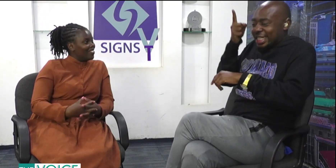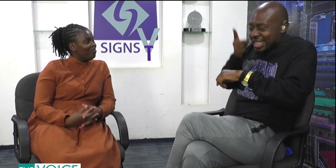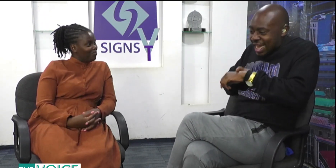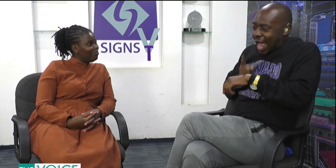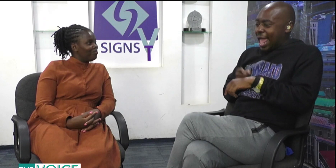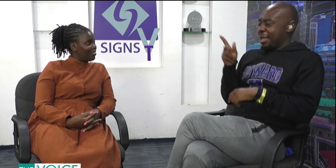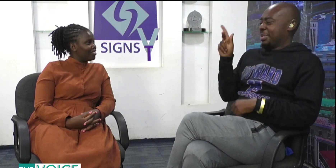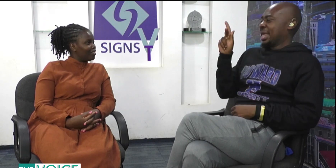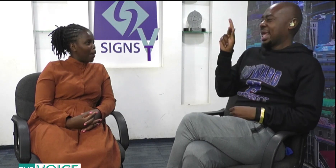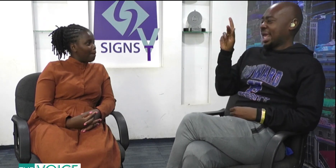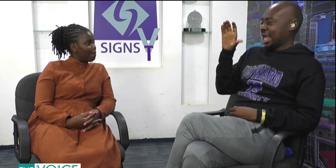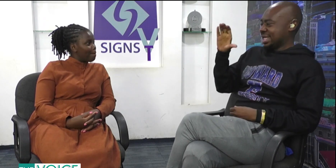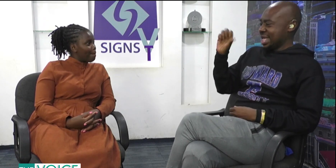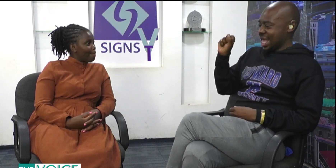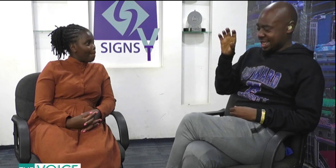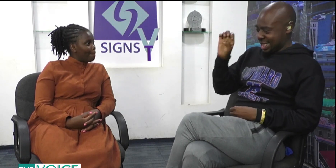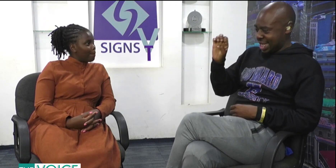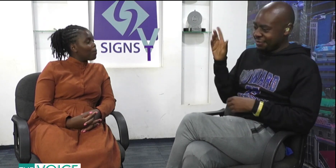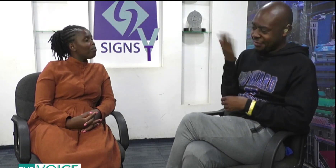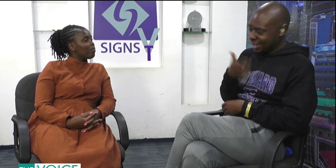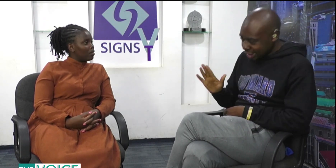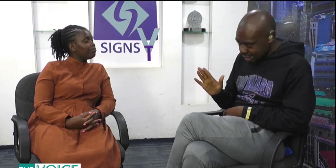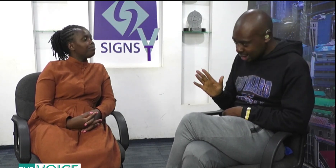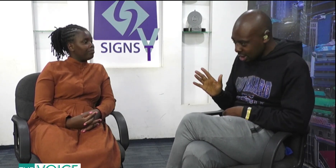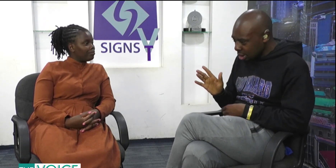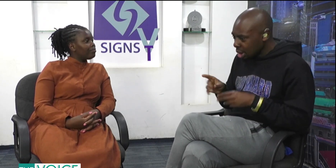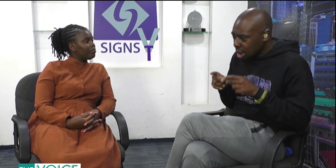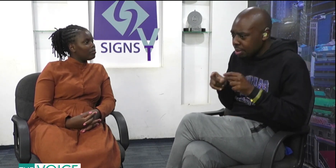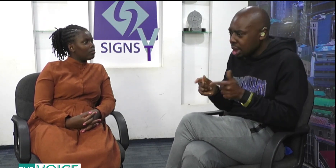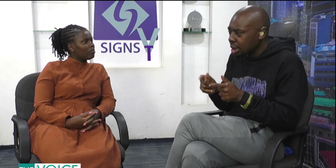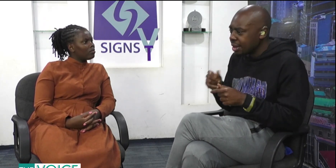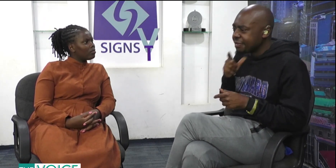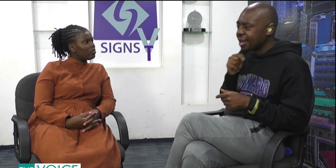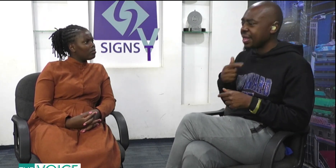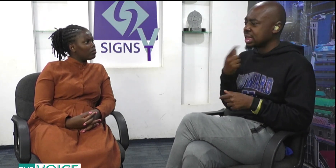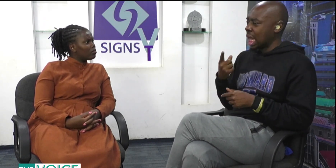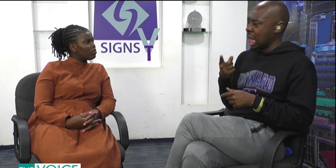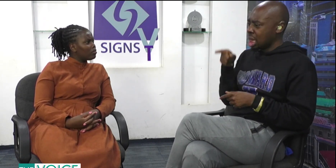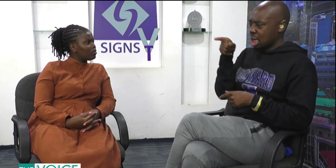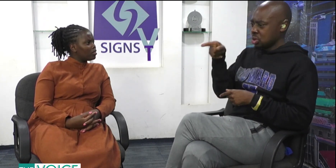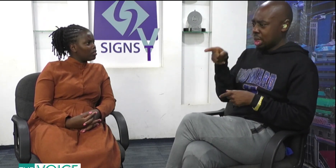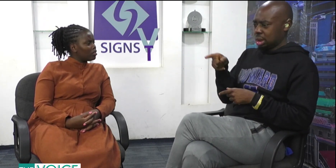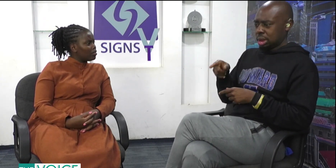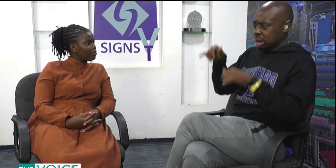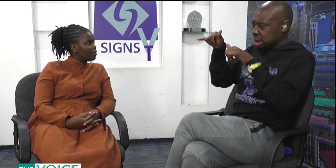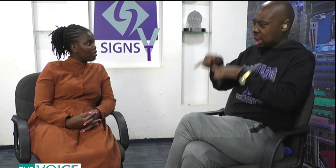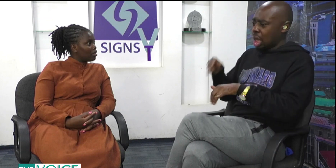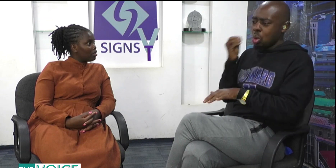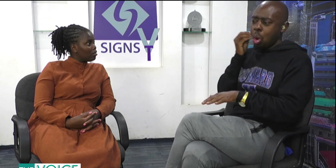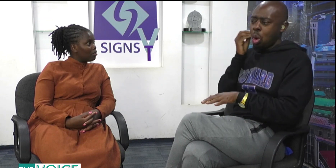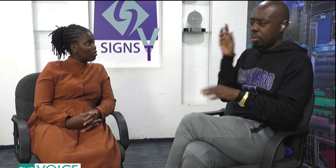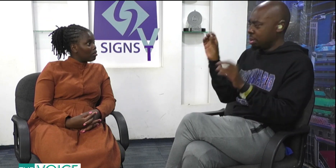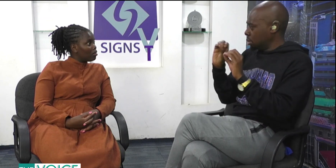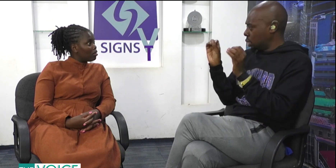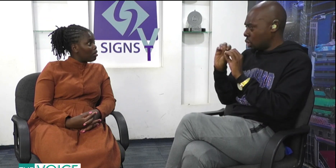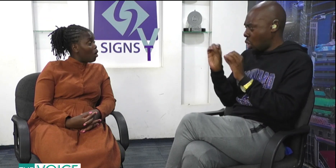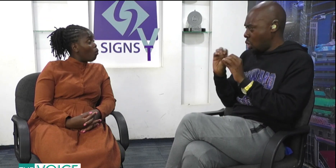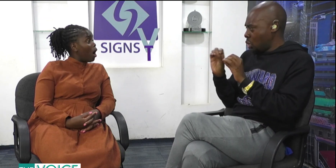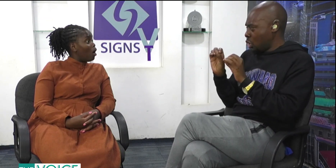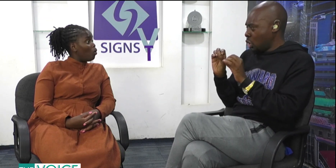Okay, tell us. When I finished my KCSE, my father said that you can't stay at